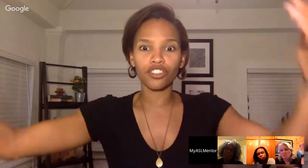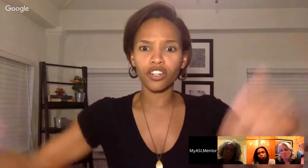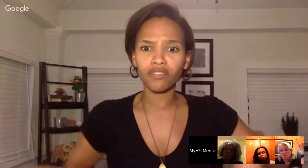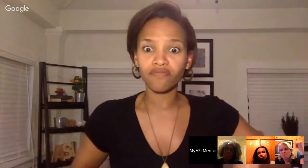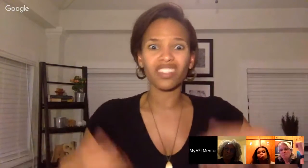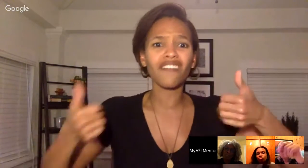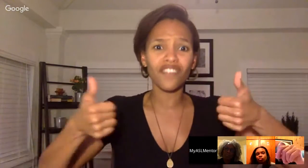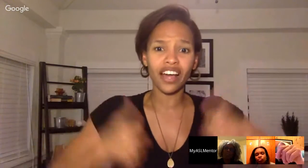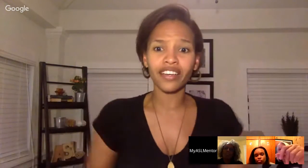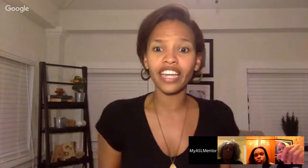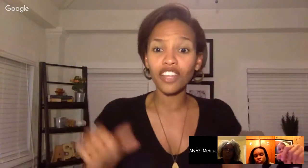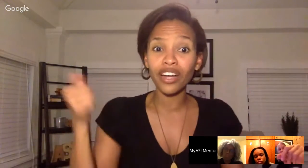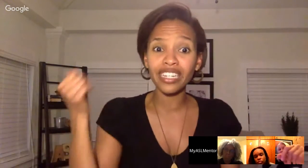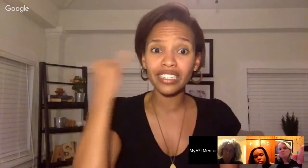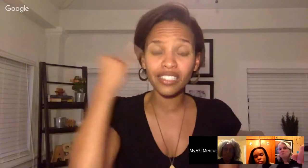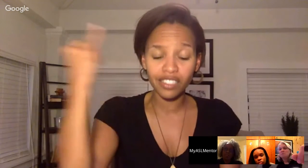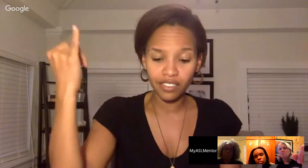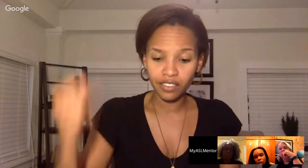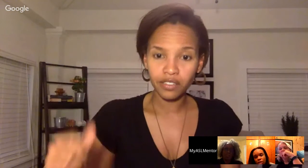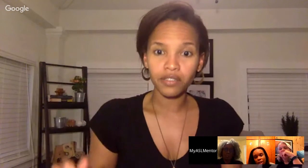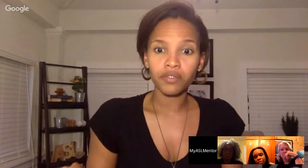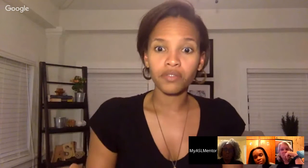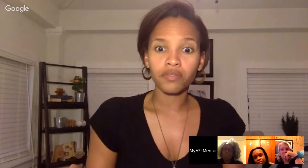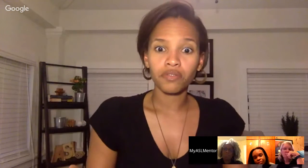to grow. Love that. Any other ideas?